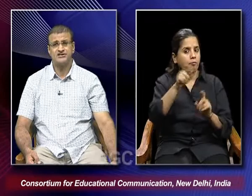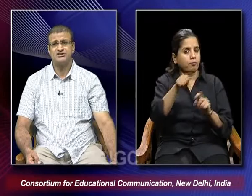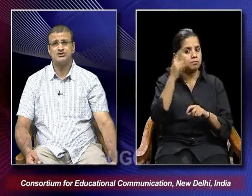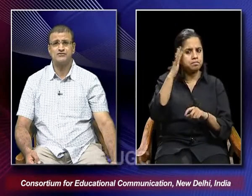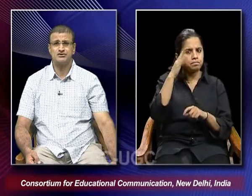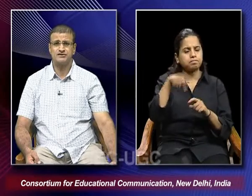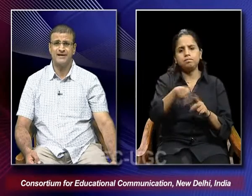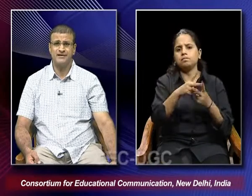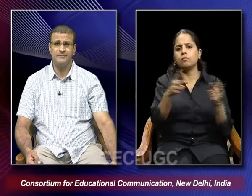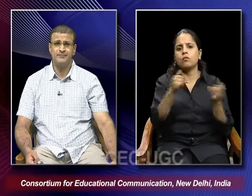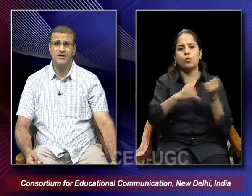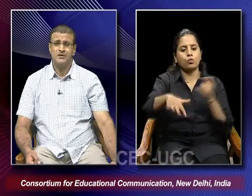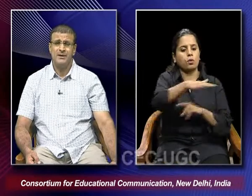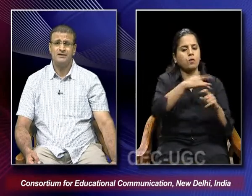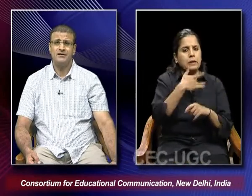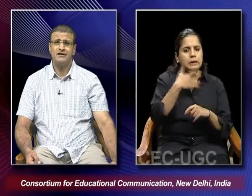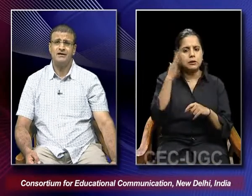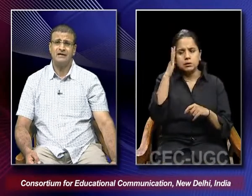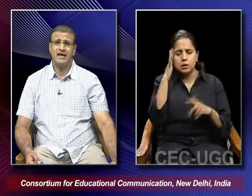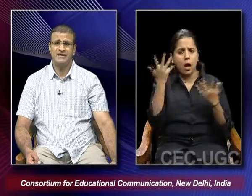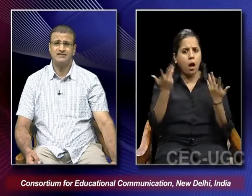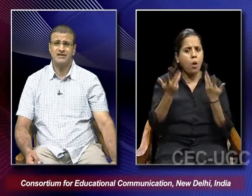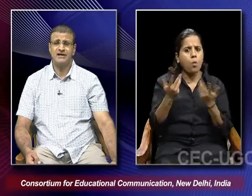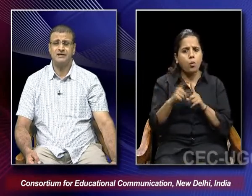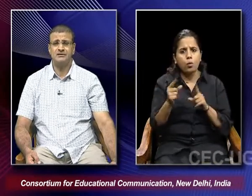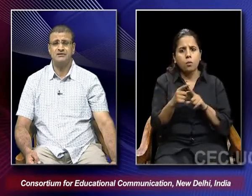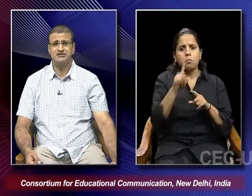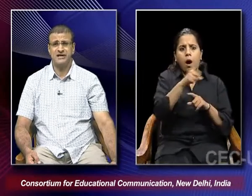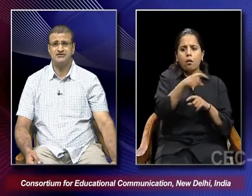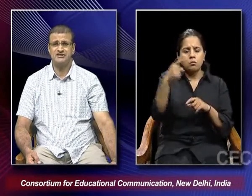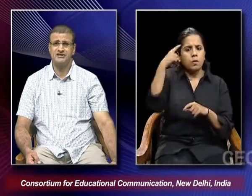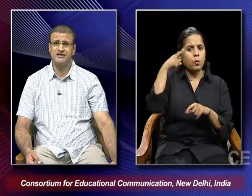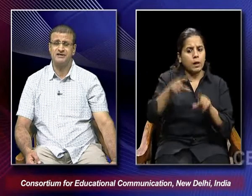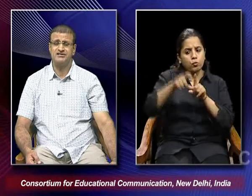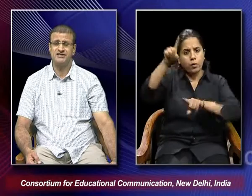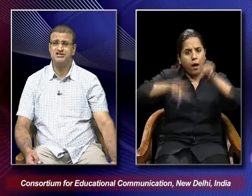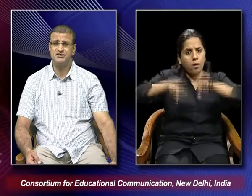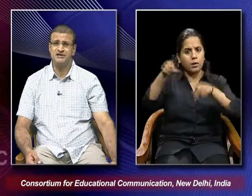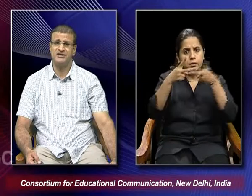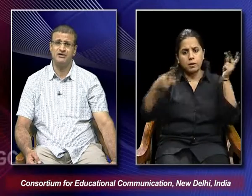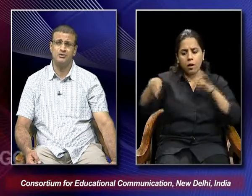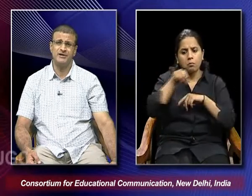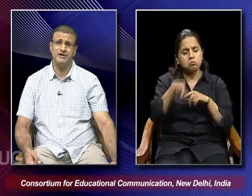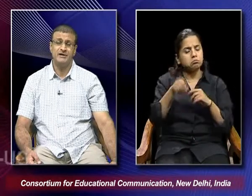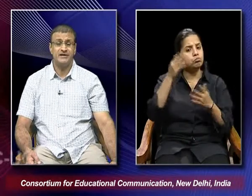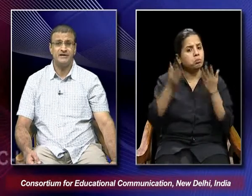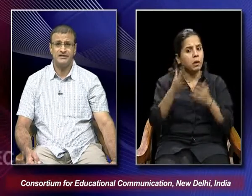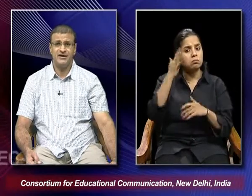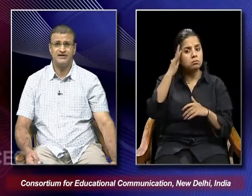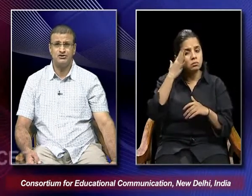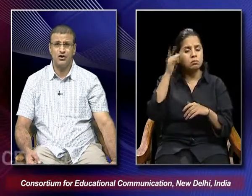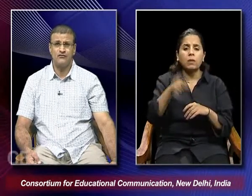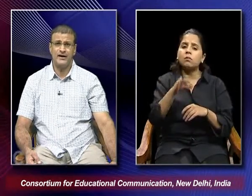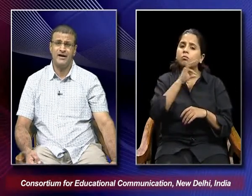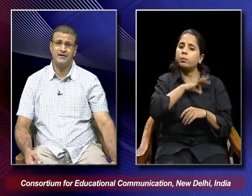different sections of the society. But they realized that this diversity and this tension, it had to be taken